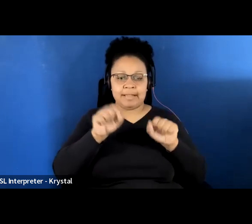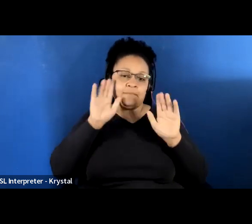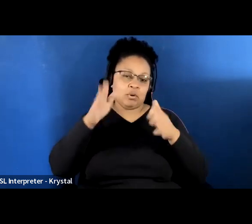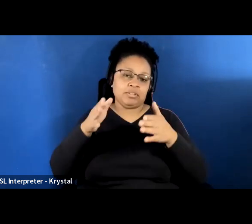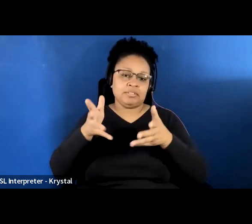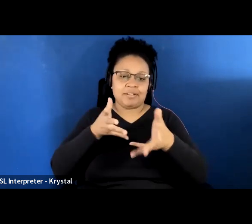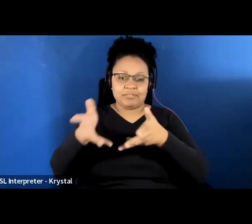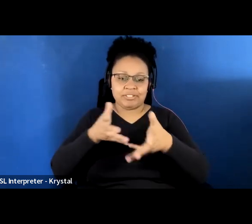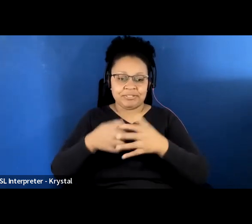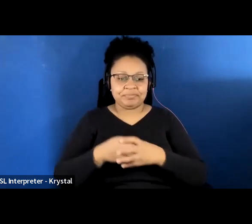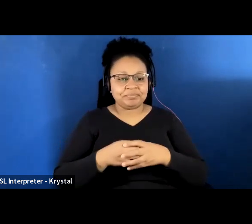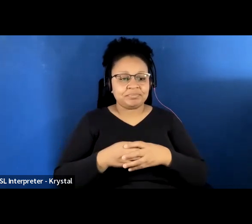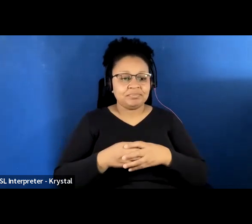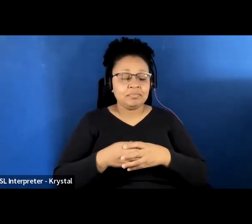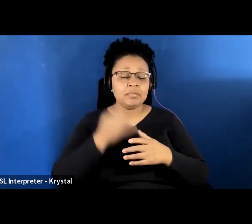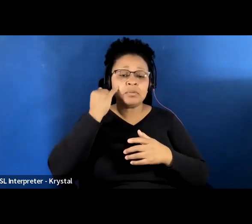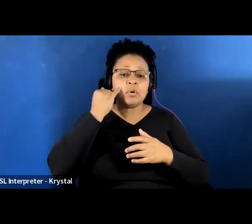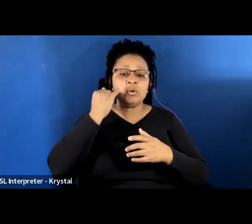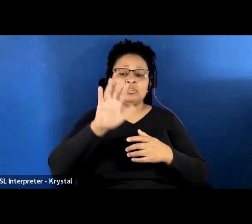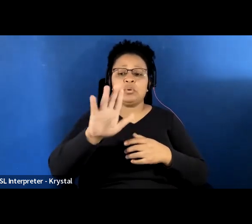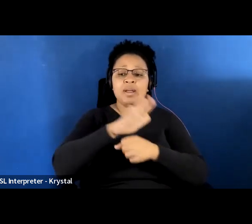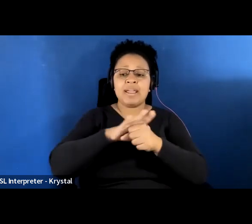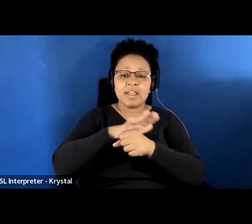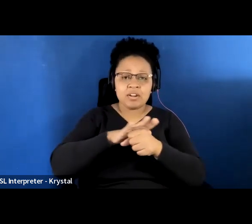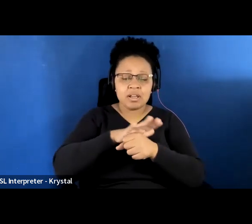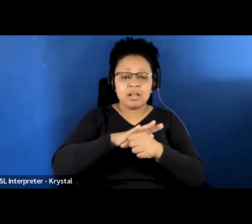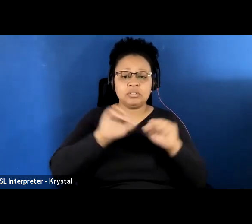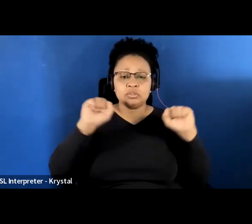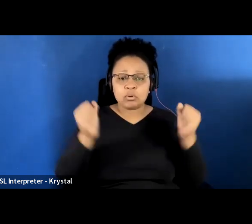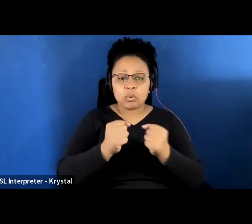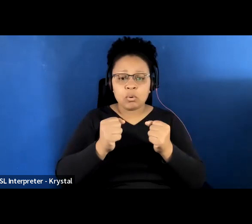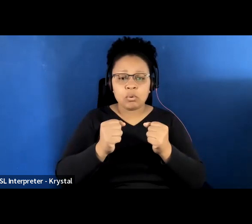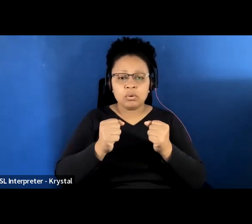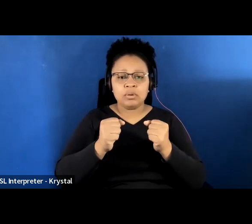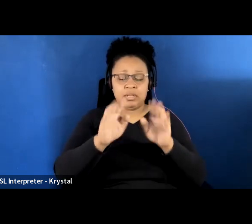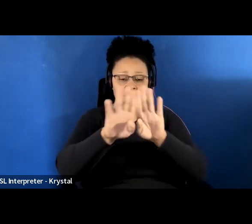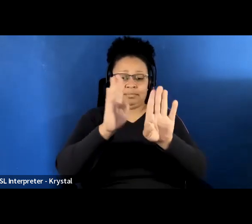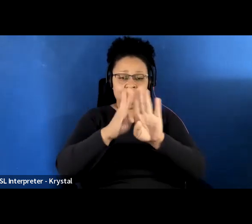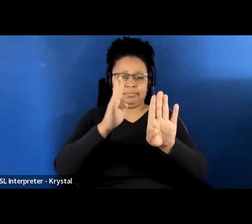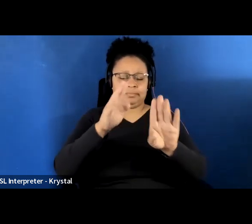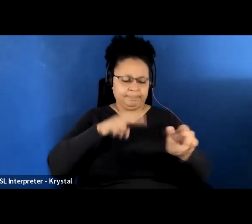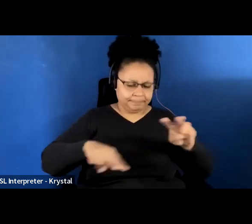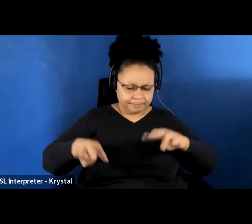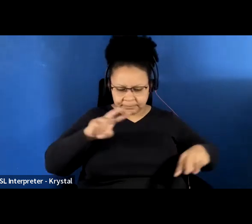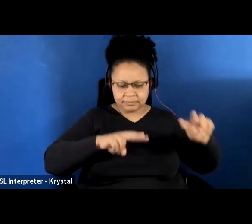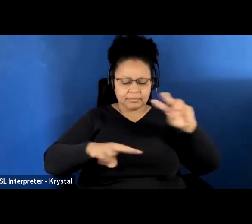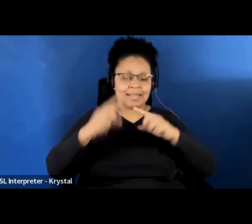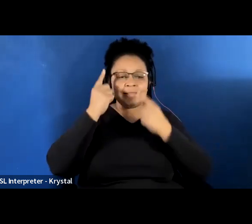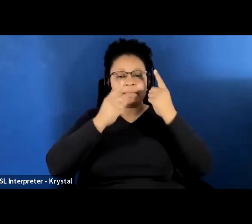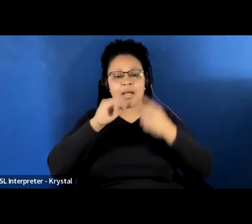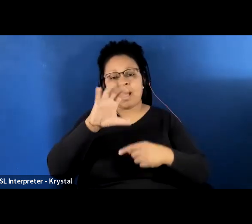Where it gets cold, look at the entrance in winter, about ice and snow. Have a plan